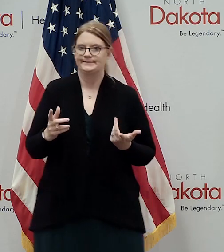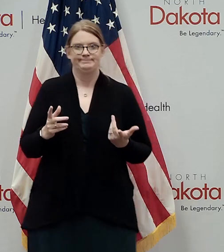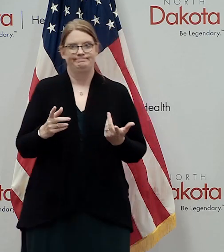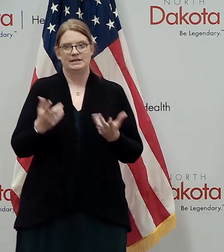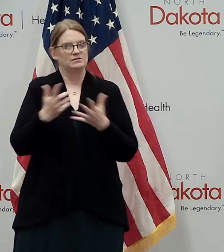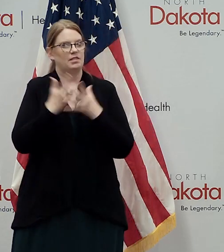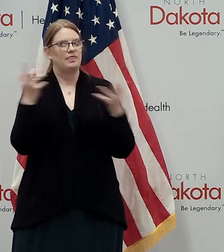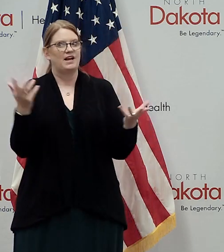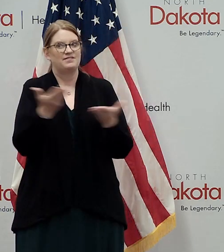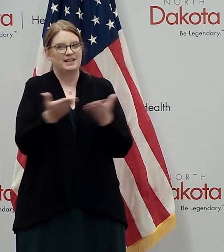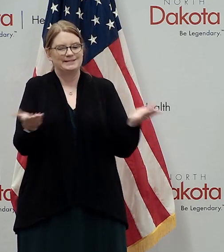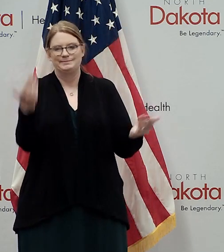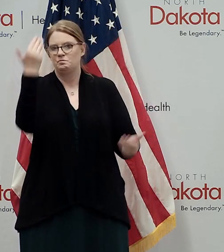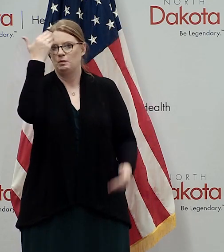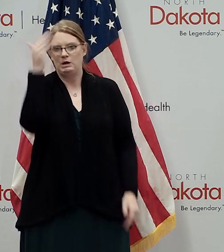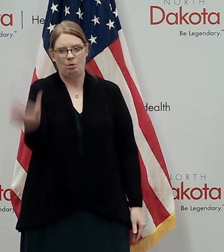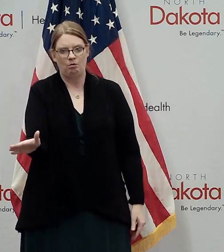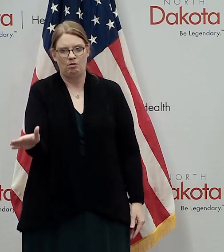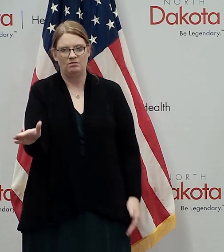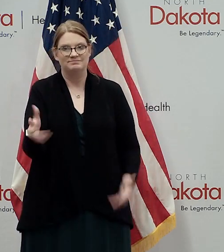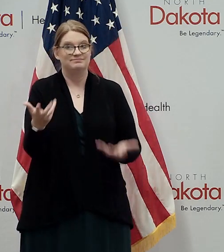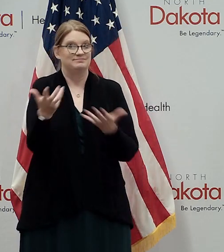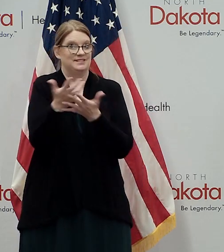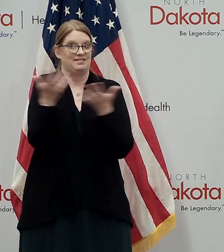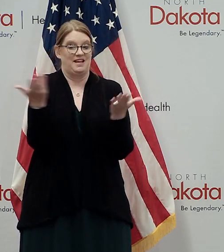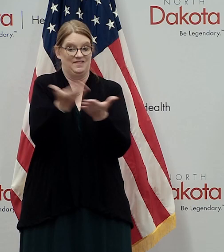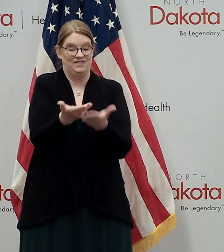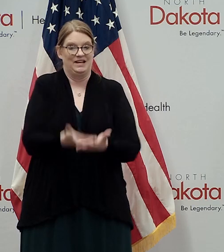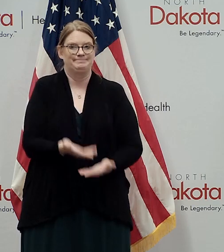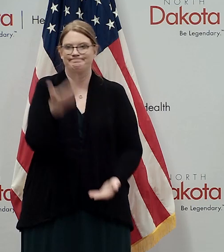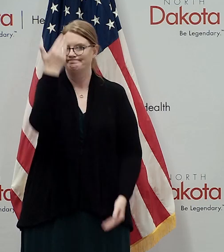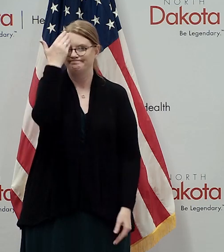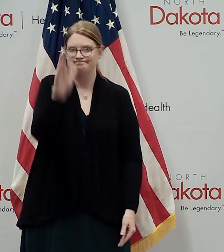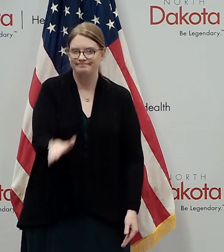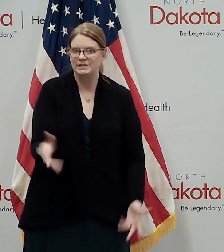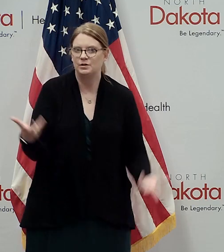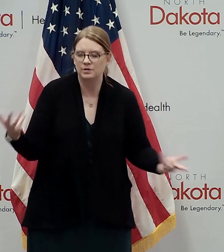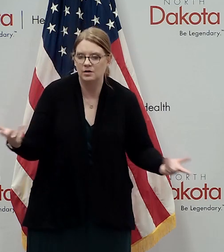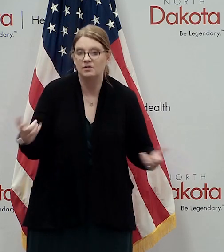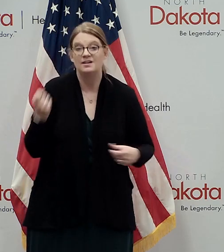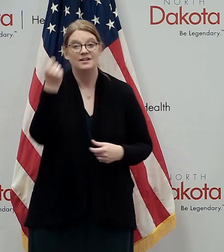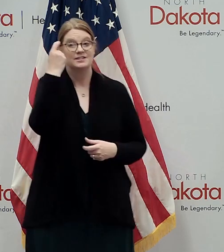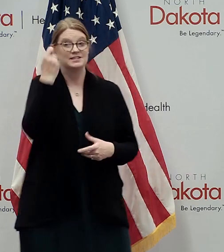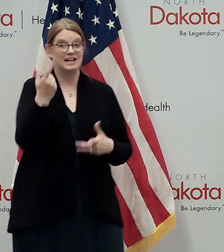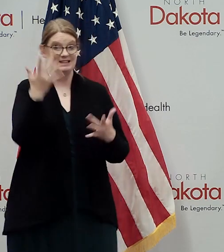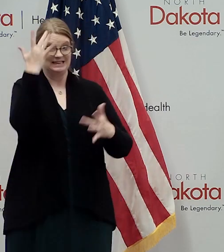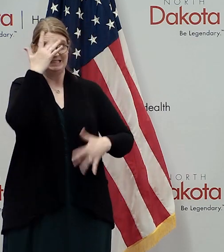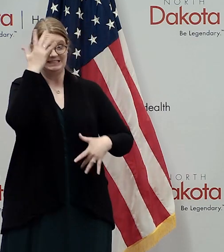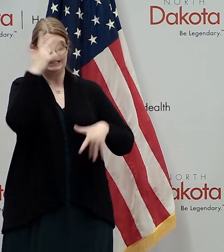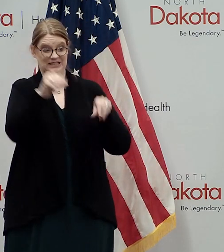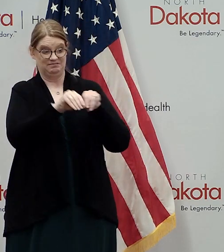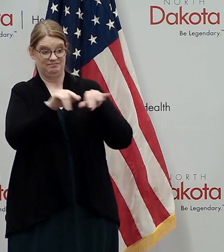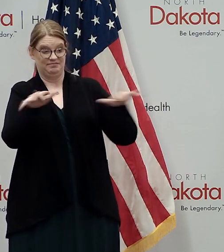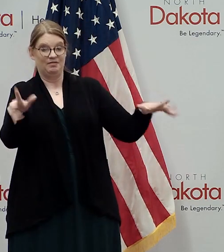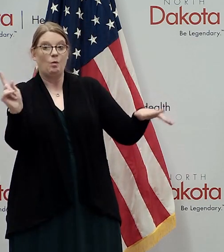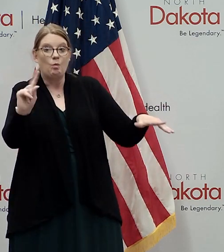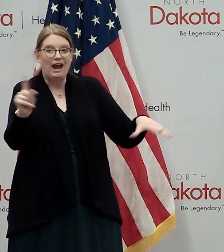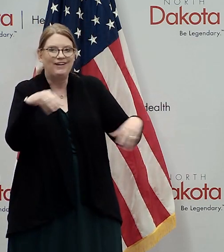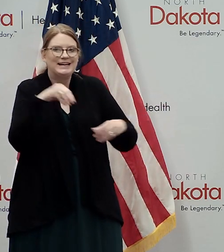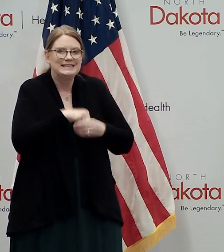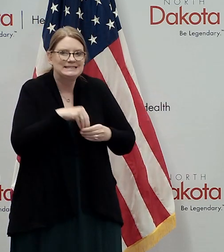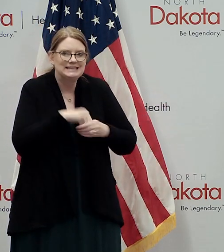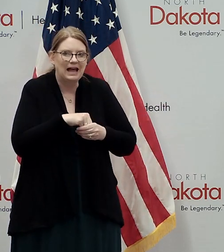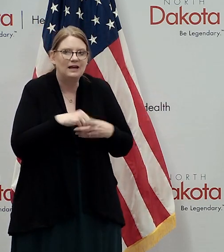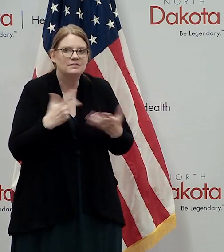knowns, but again, it does appear that perhaps we know that this disease spreads more rapidly indoors and in